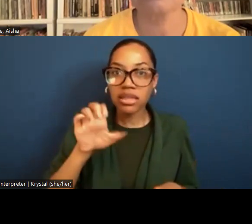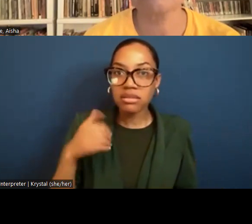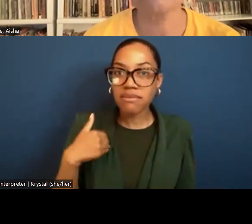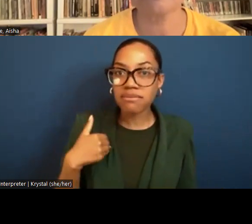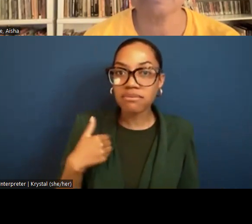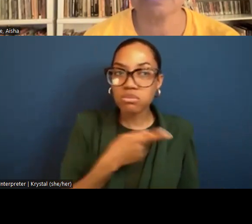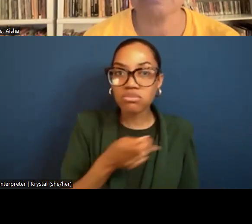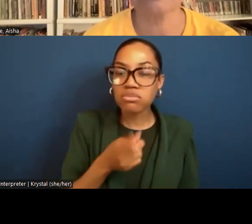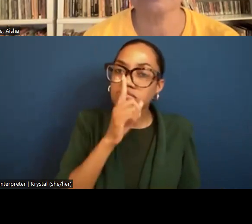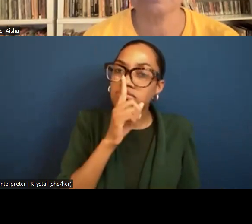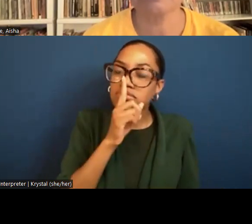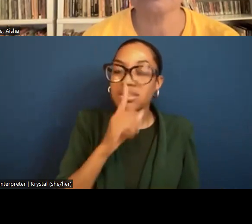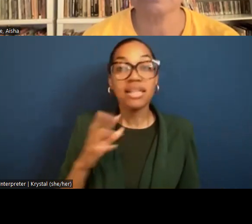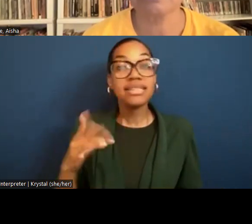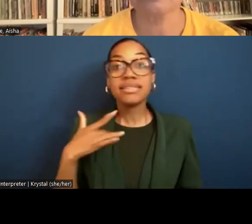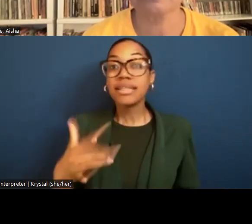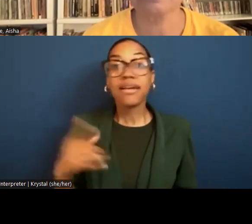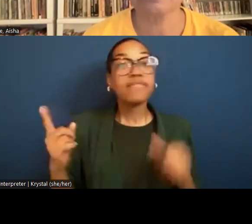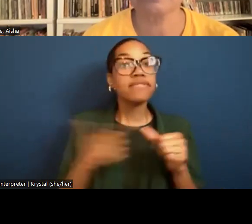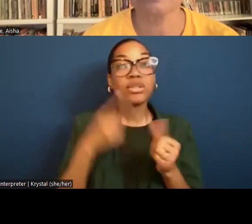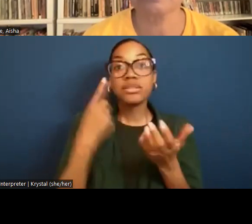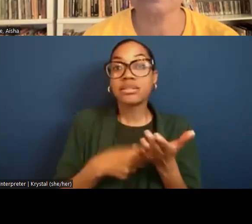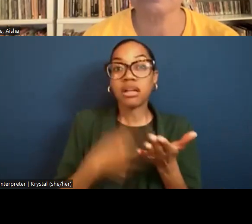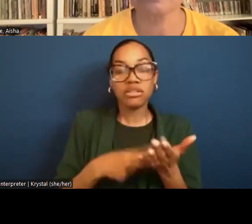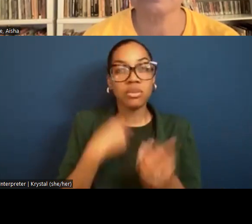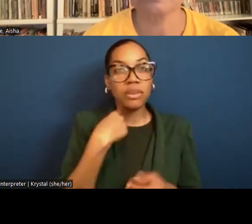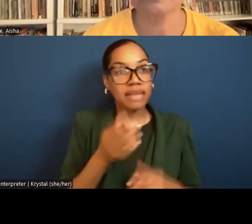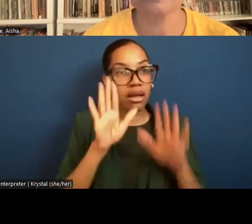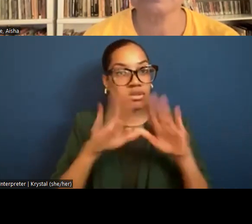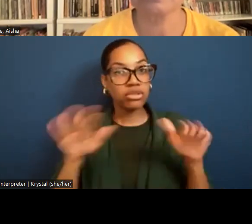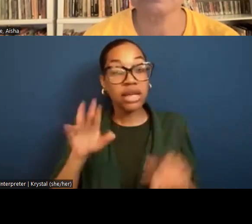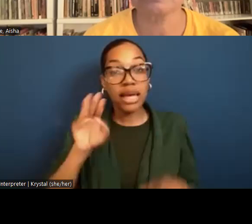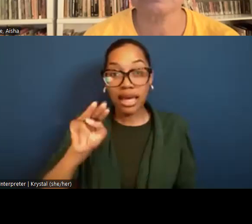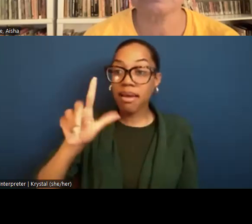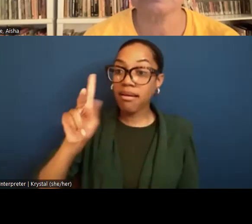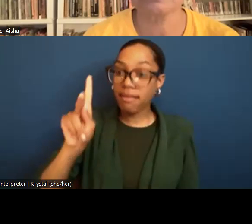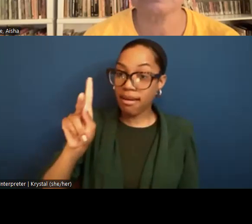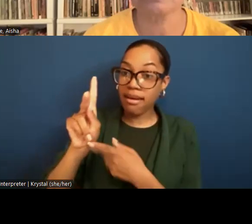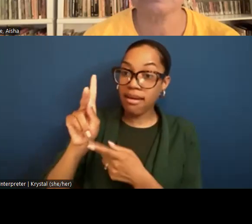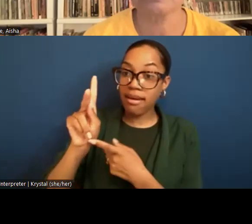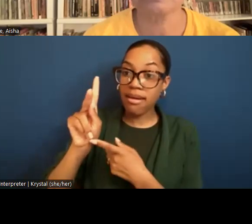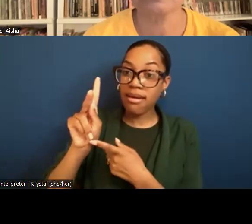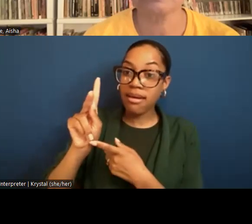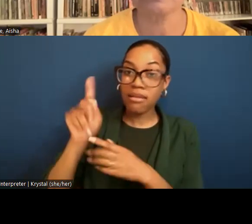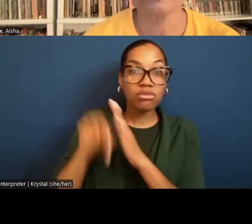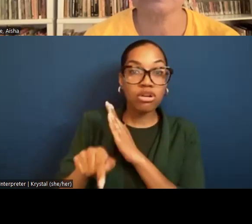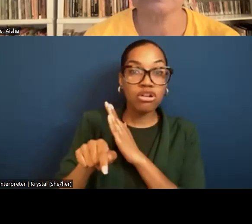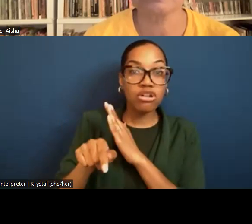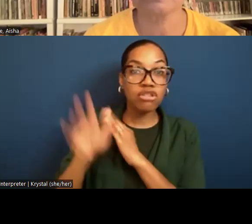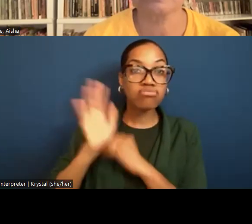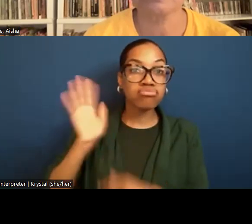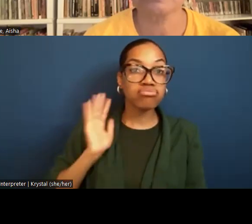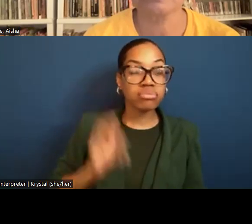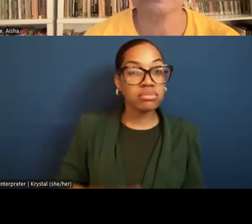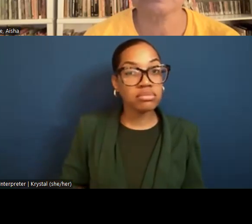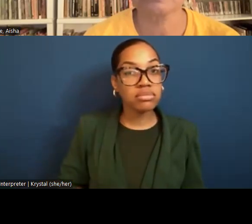murdered. And if any of us know the concreteness of a young child, usually I'll ask people, so what do you